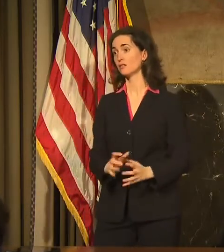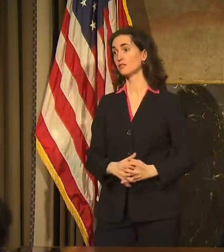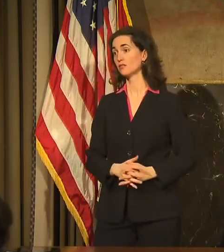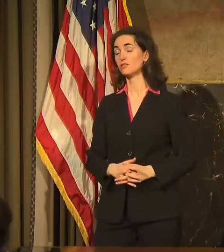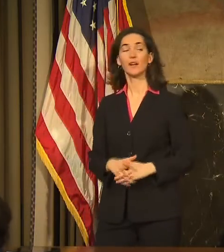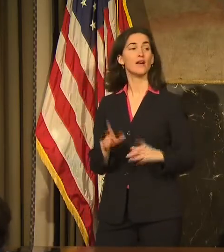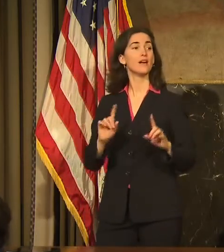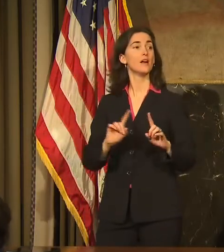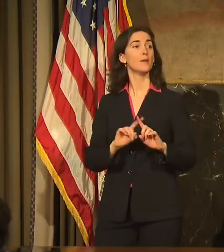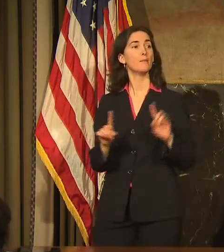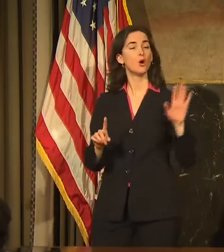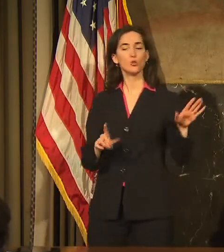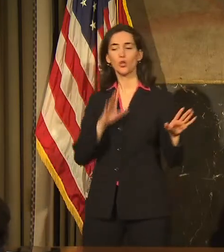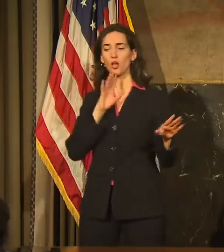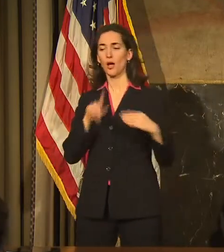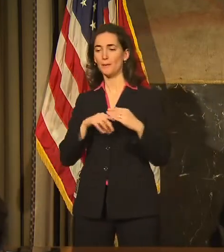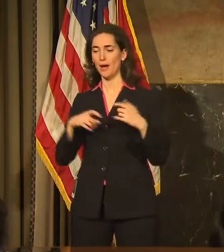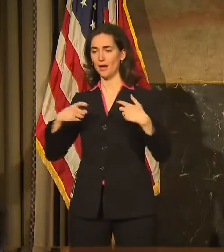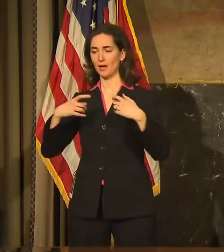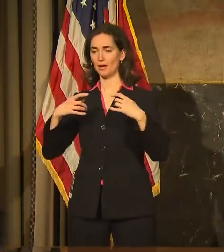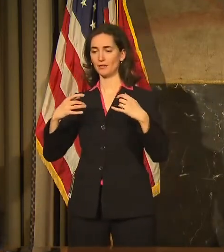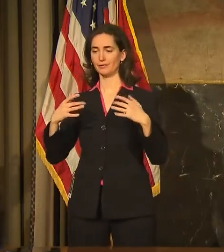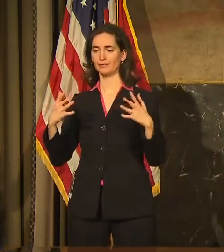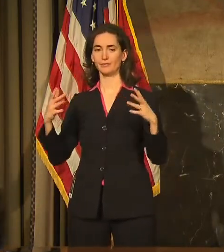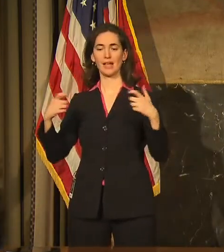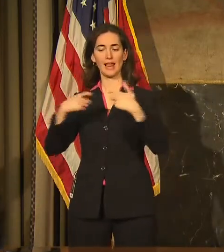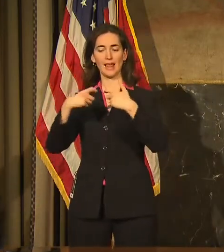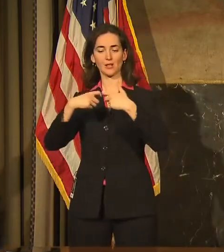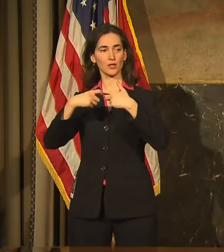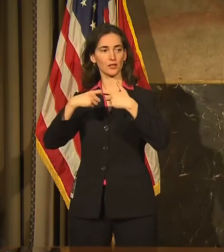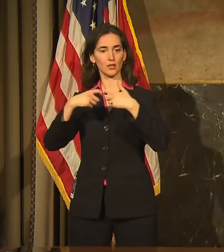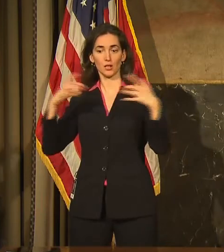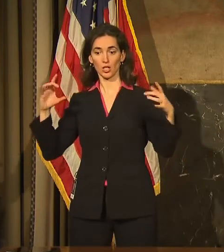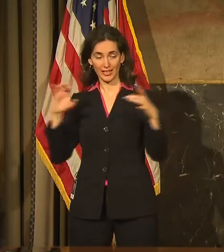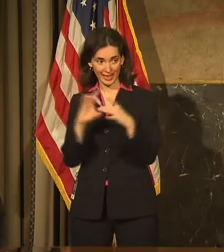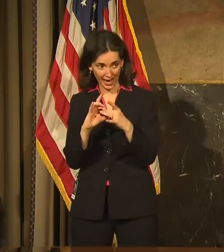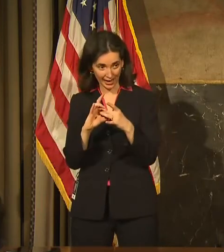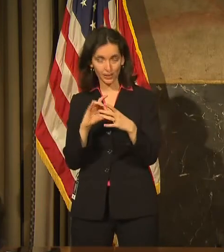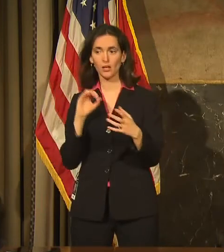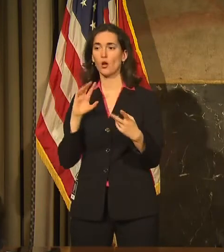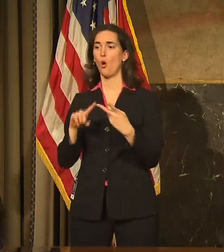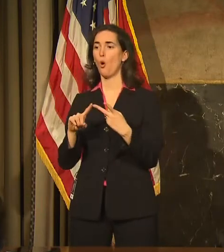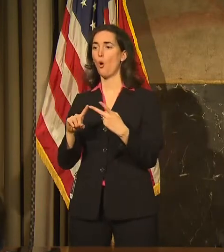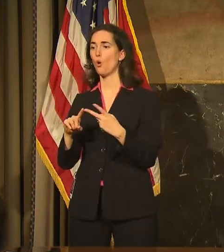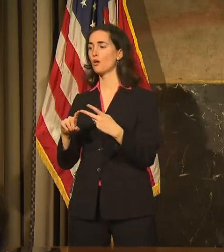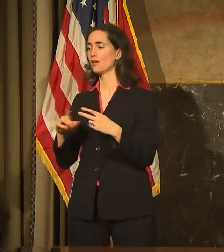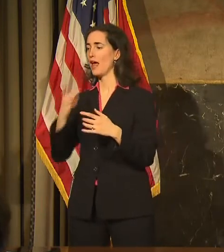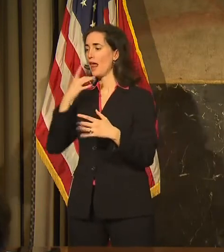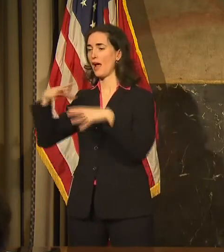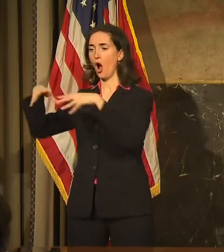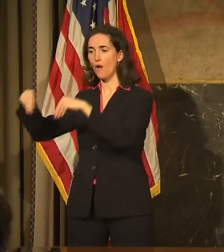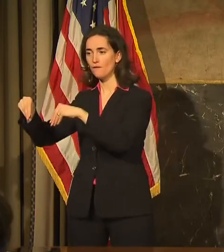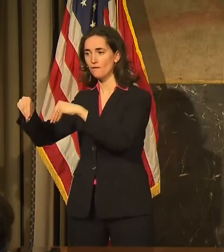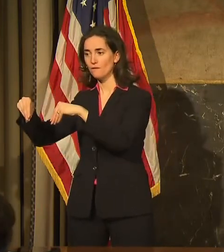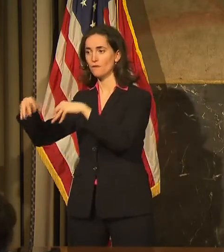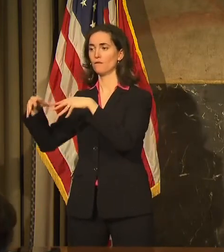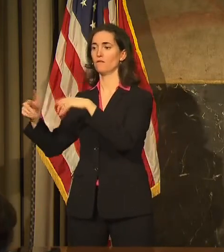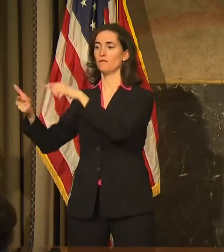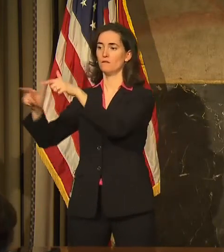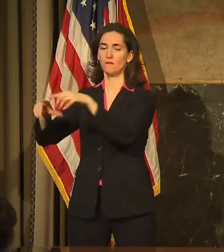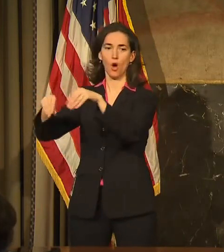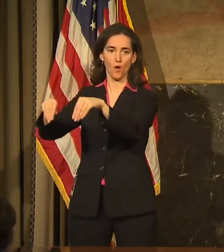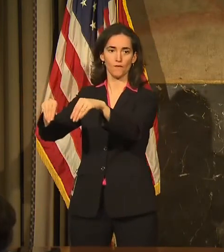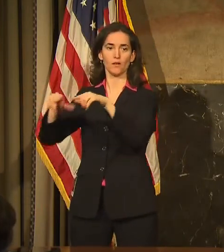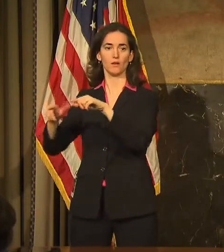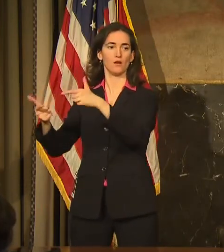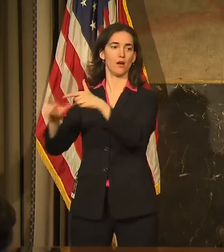you're talking about power restoration or whether you're talking about these rolling blackouts, communication is